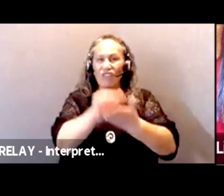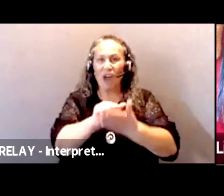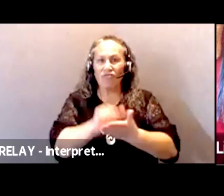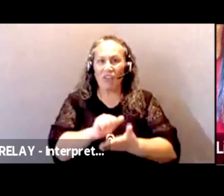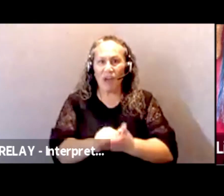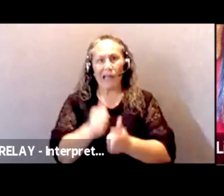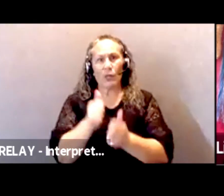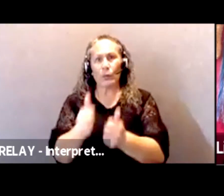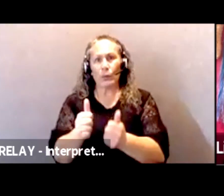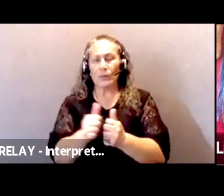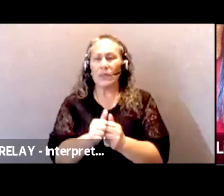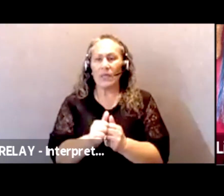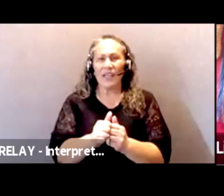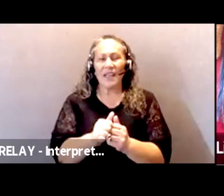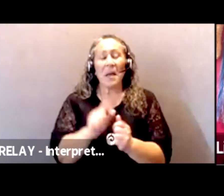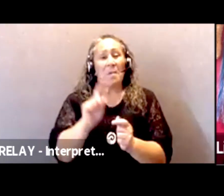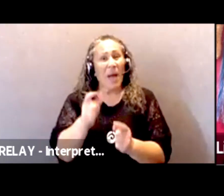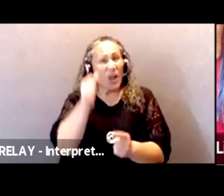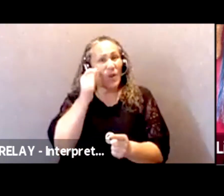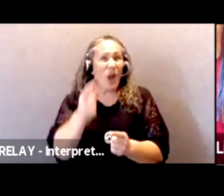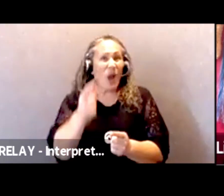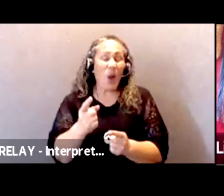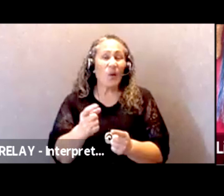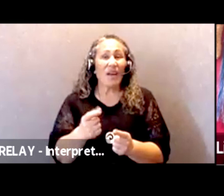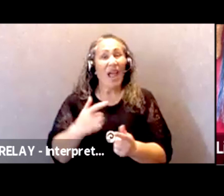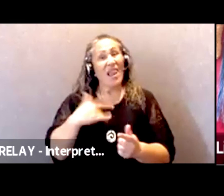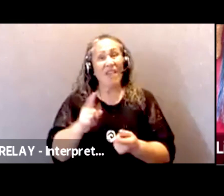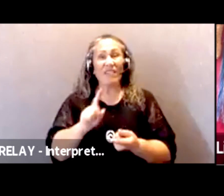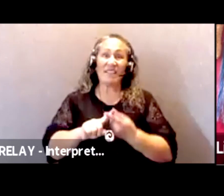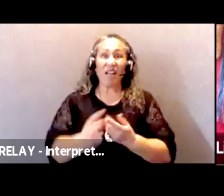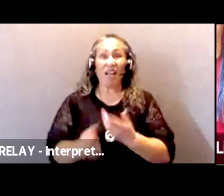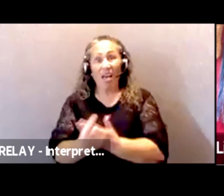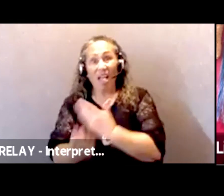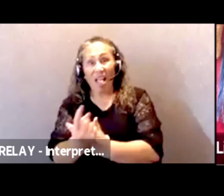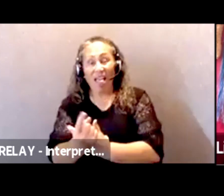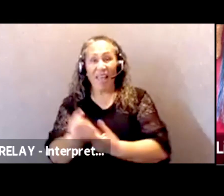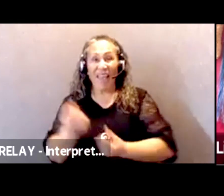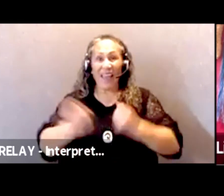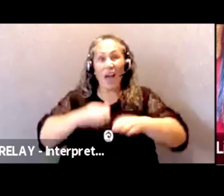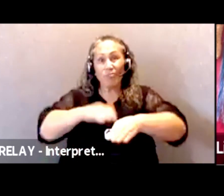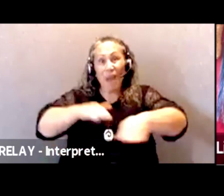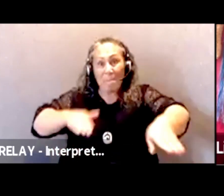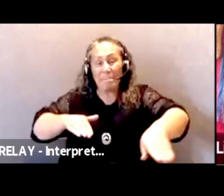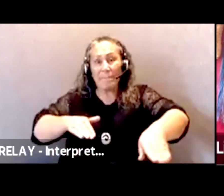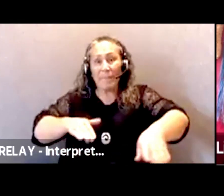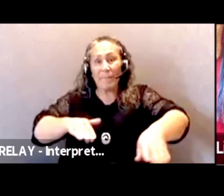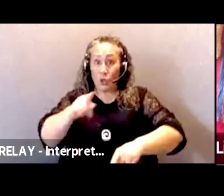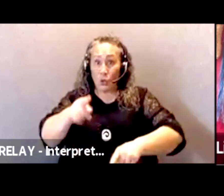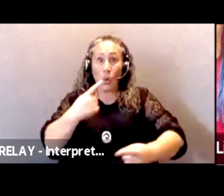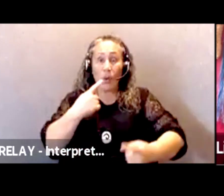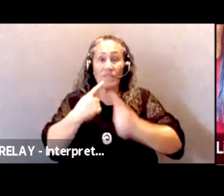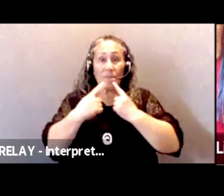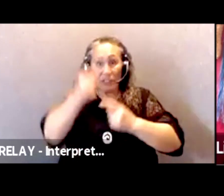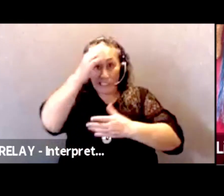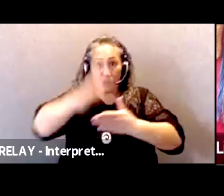know, life still happens, traffic jams and all that. But I think you've shared some really important information. And I think that